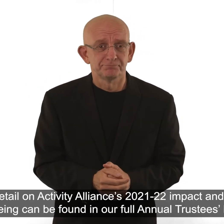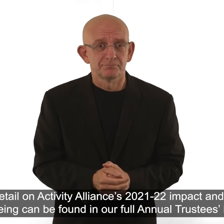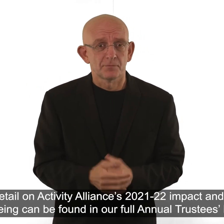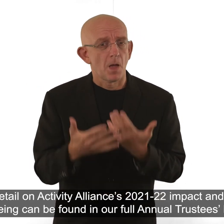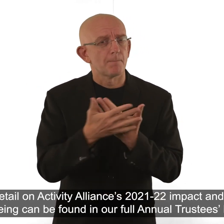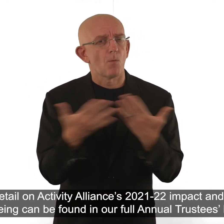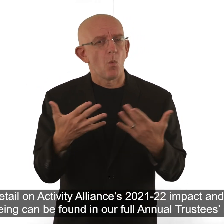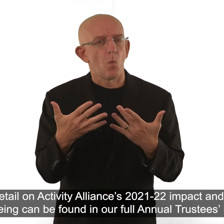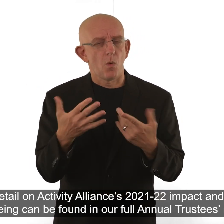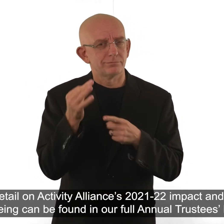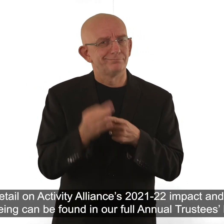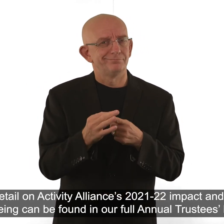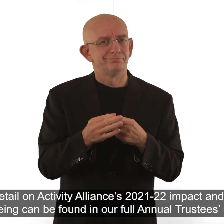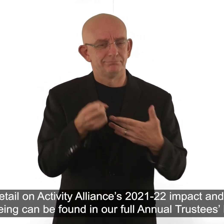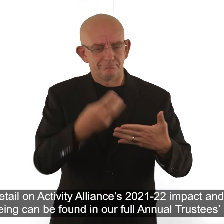More detail on Activity Alliance's